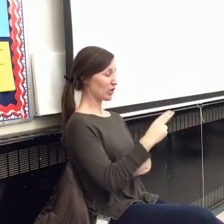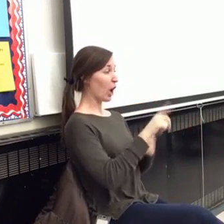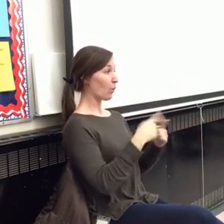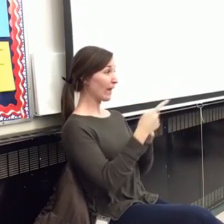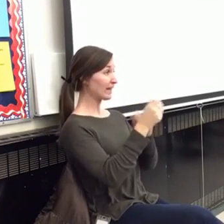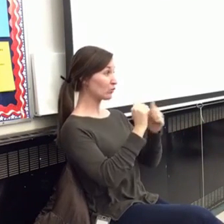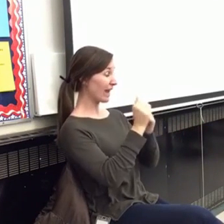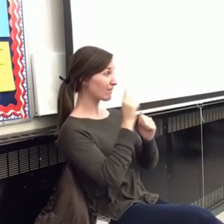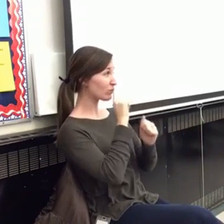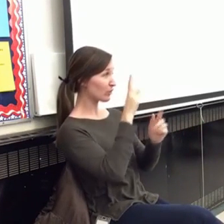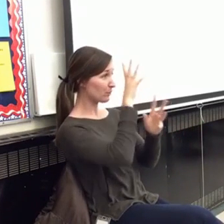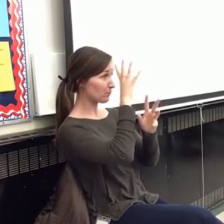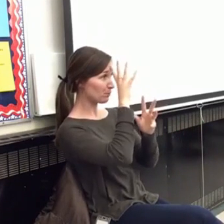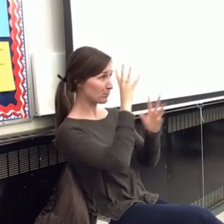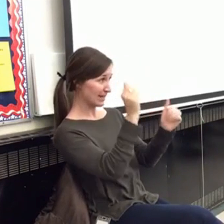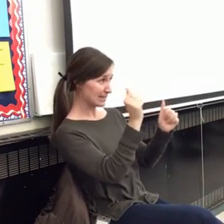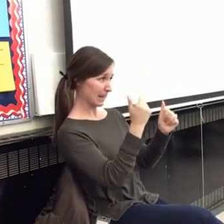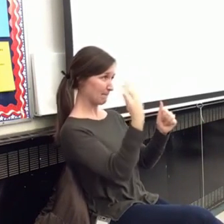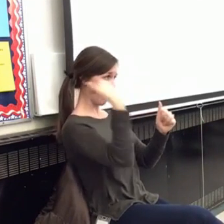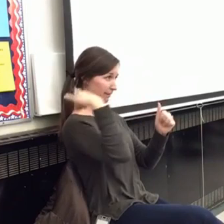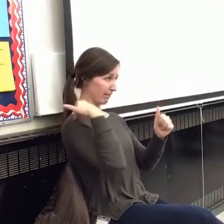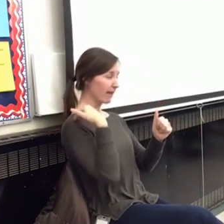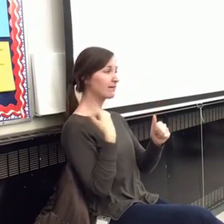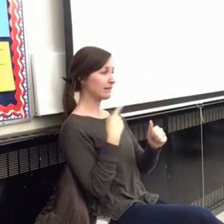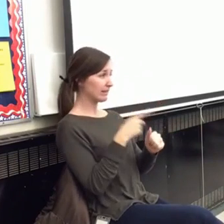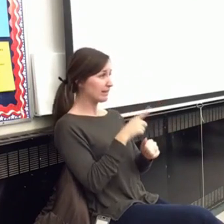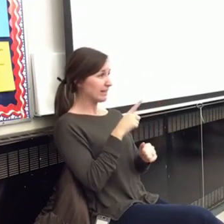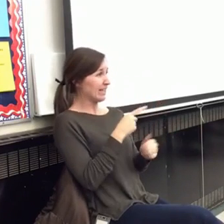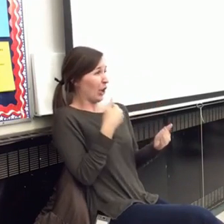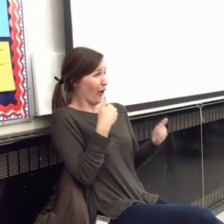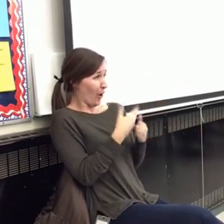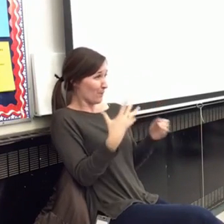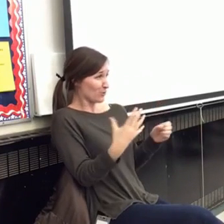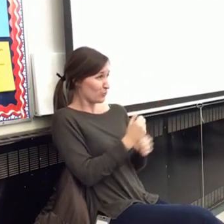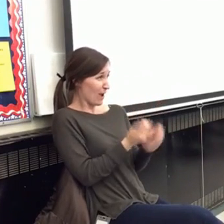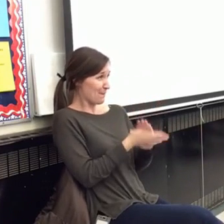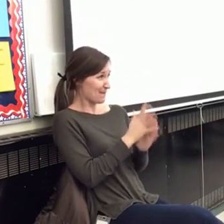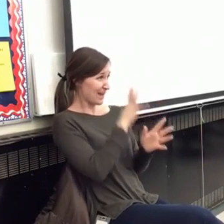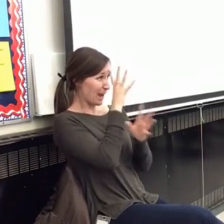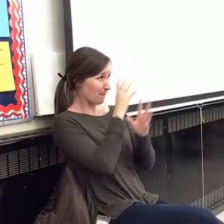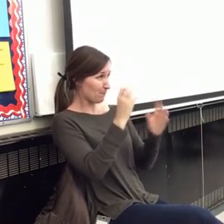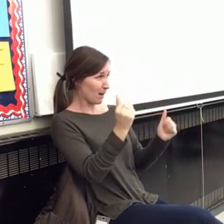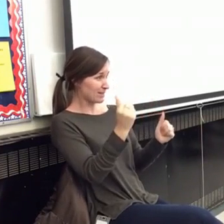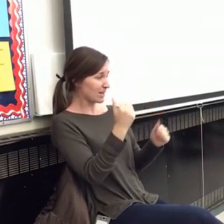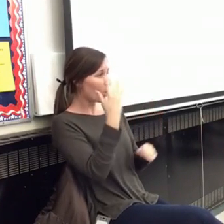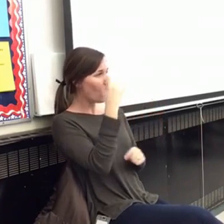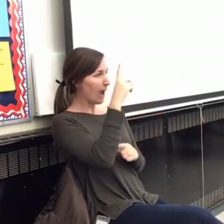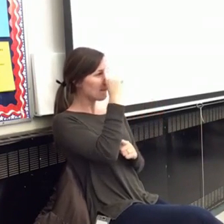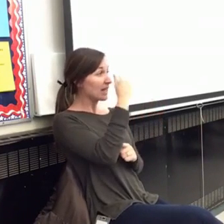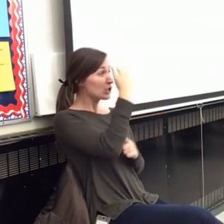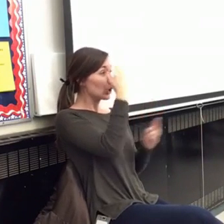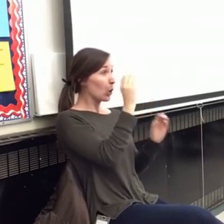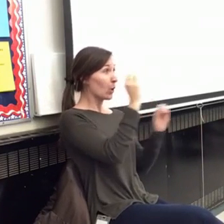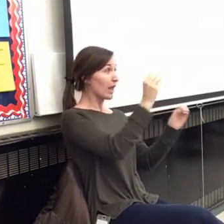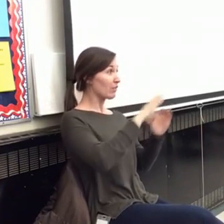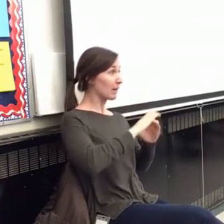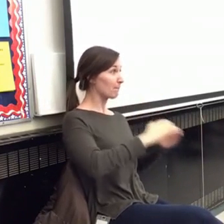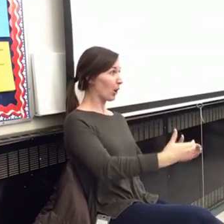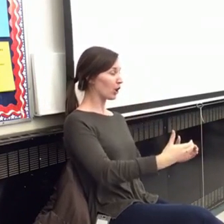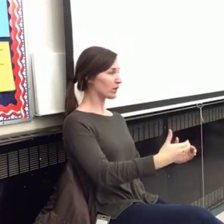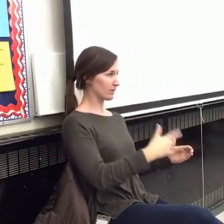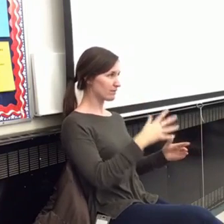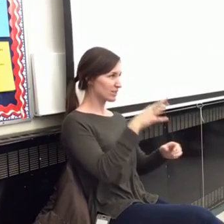almost won with the Know Nothing Party. So we did in the 1850s almost have a president whose sole goal was to physically get rid of